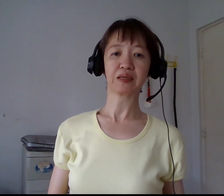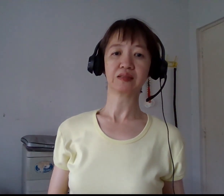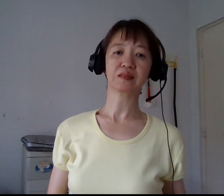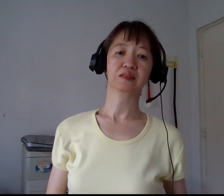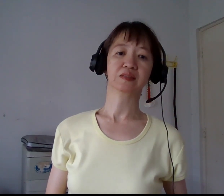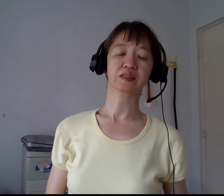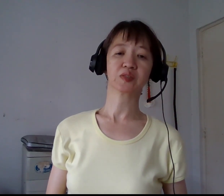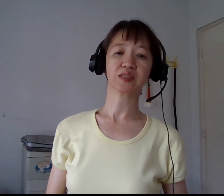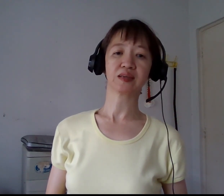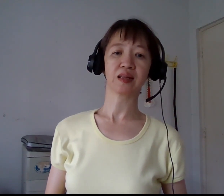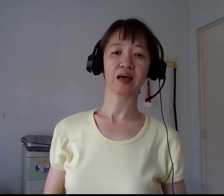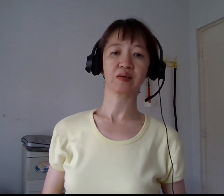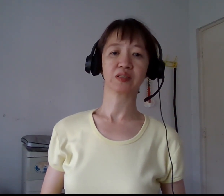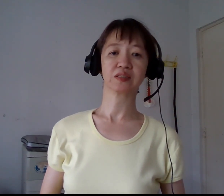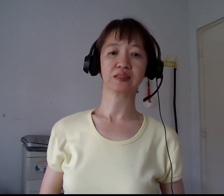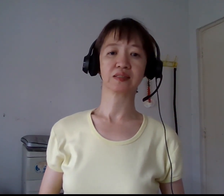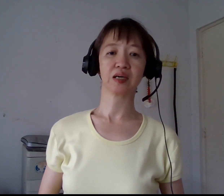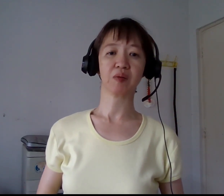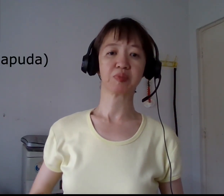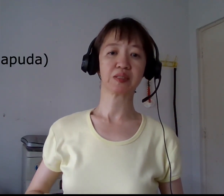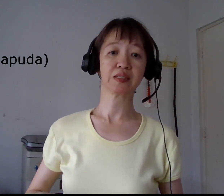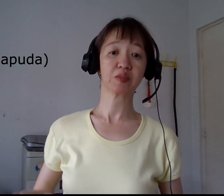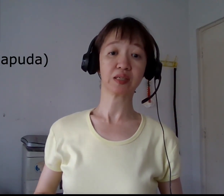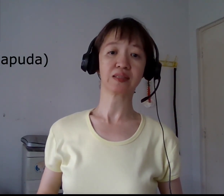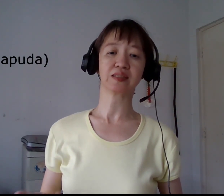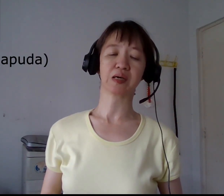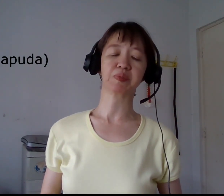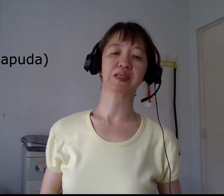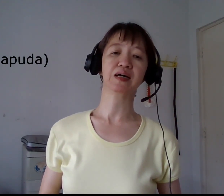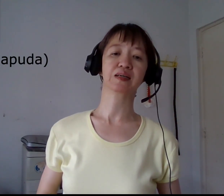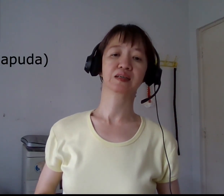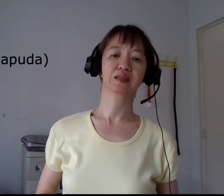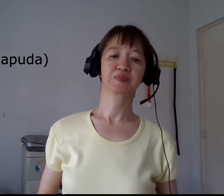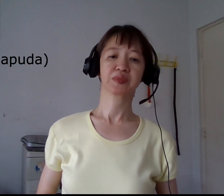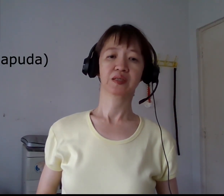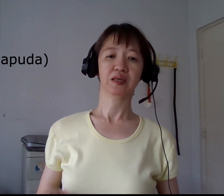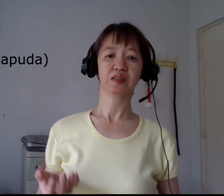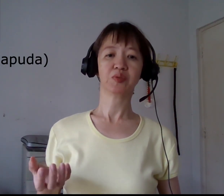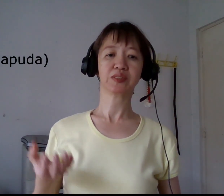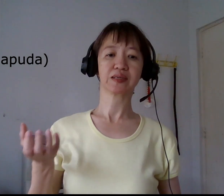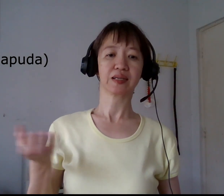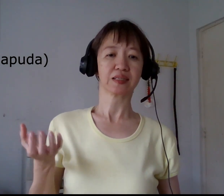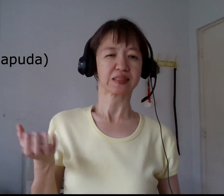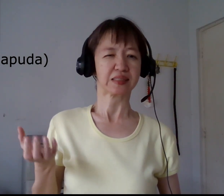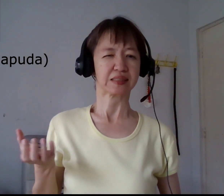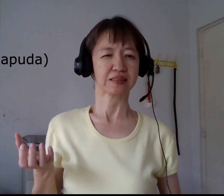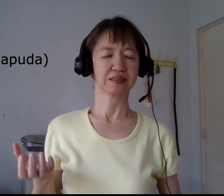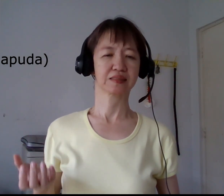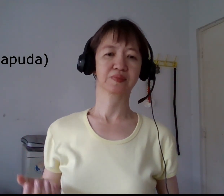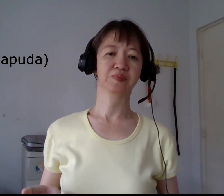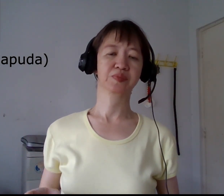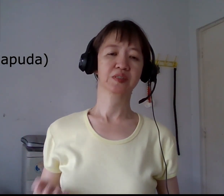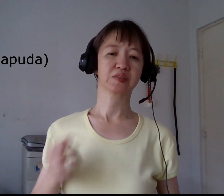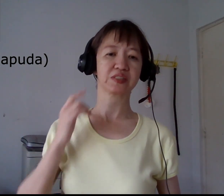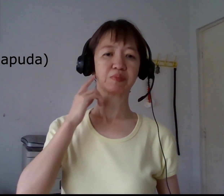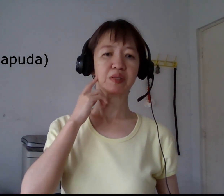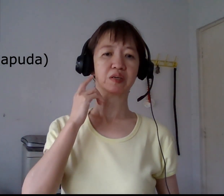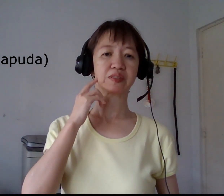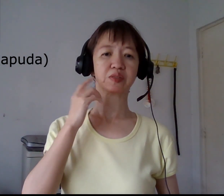pain in Korean Sign Language is in Korean is apoda, and you would sign like this. So example, you have a